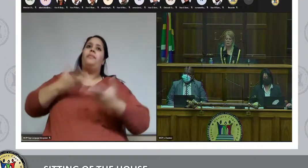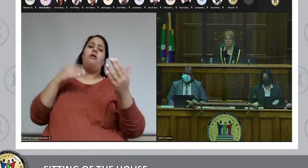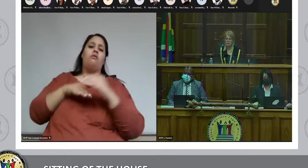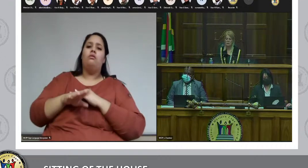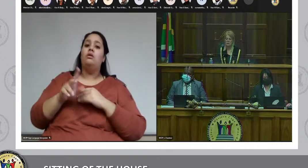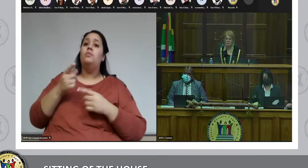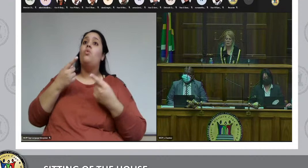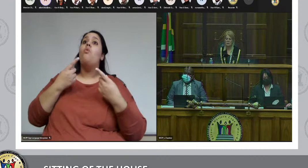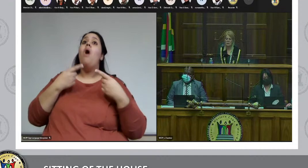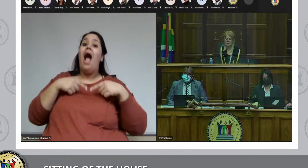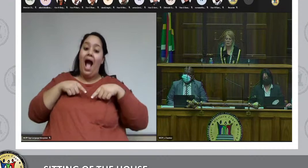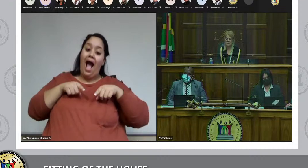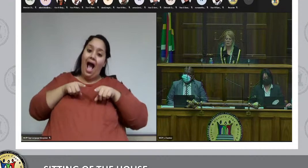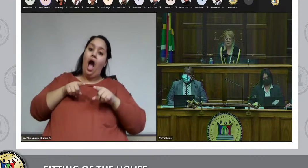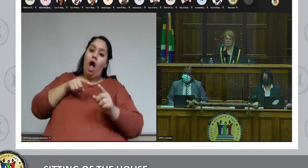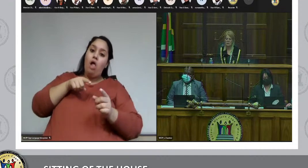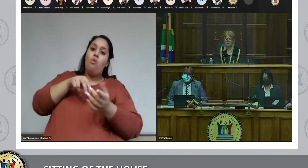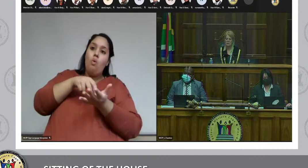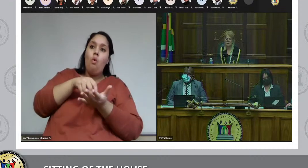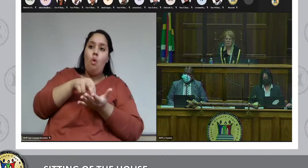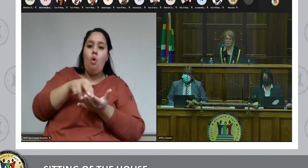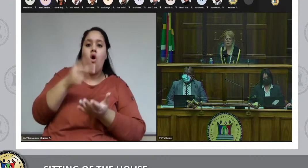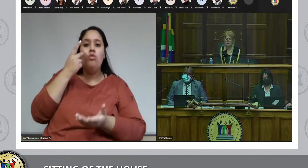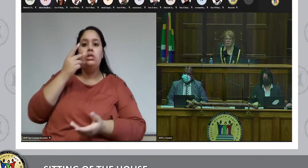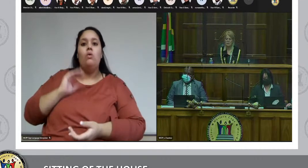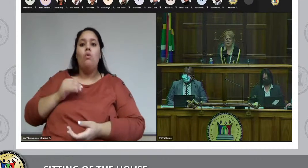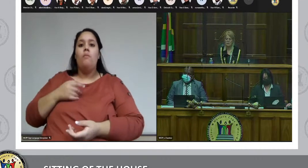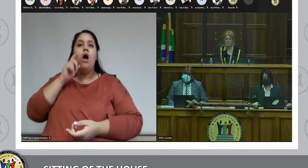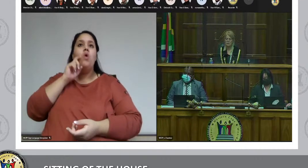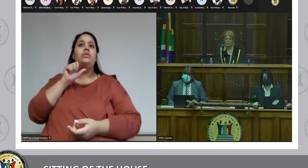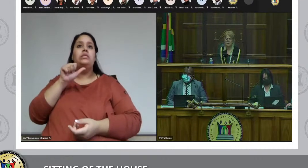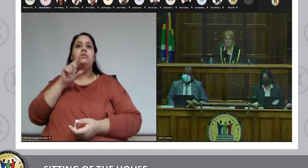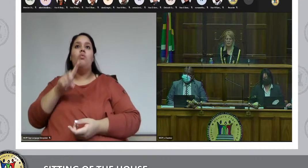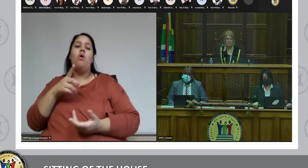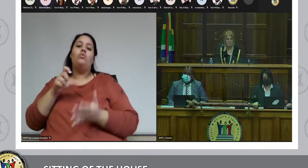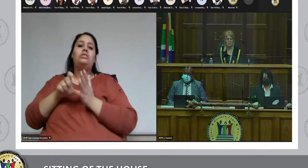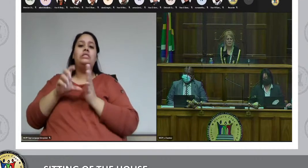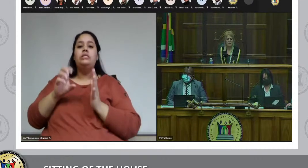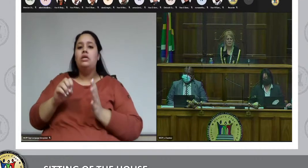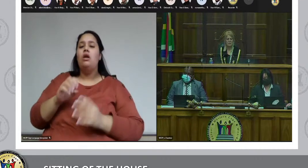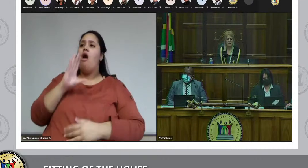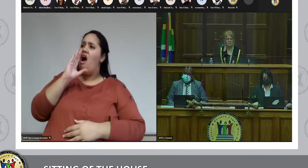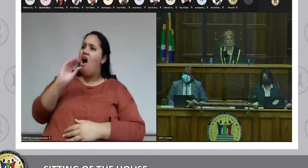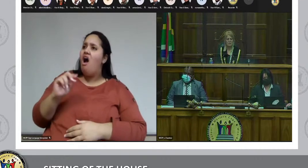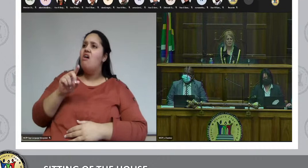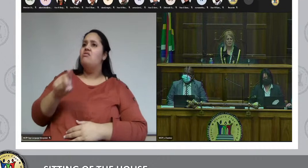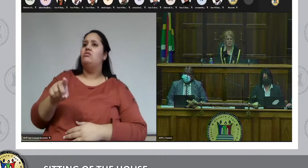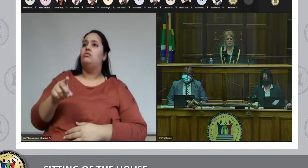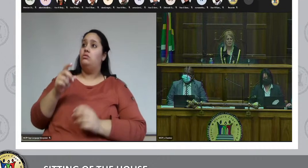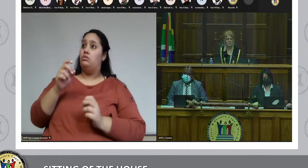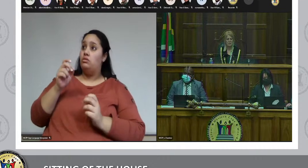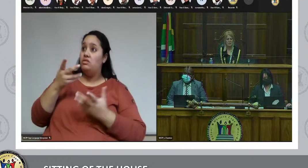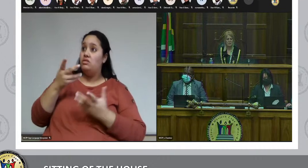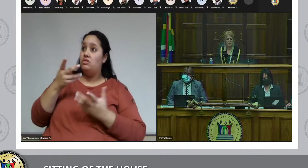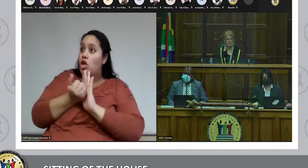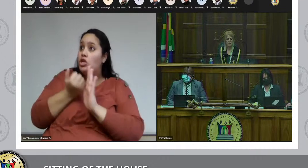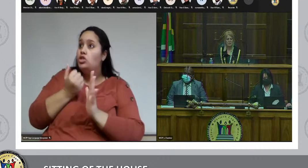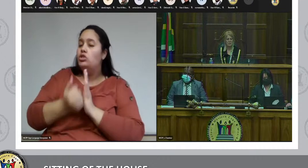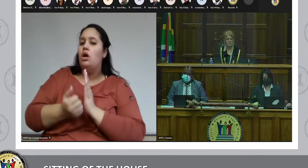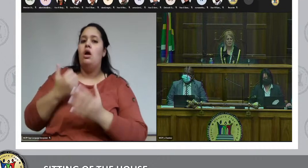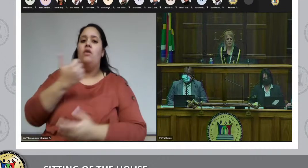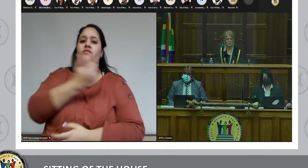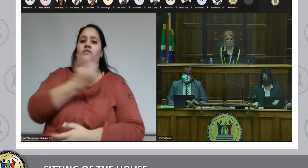you're patrolling, you see a woman of 61 or of 60, ask the woman whether she's already registered for the